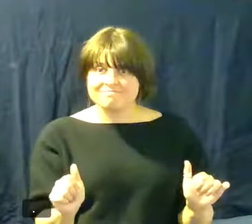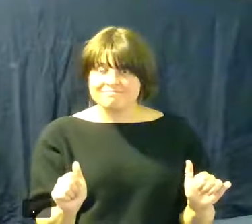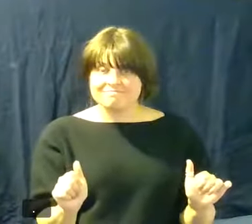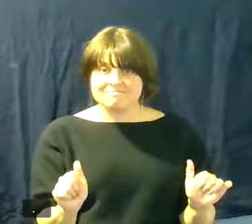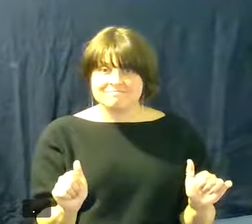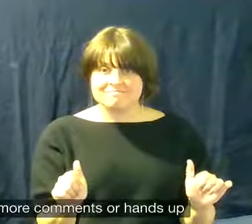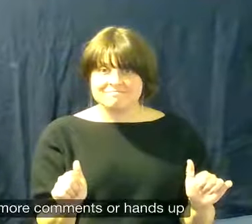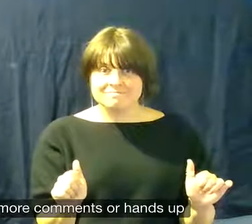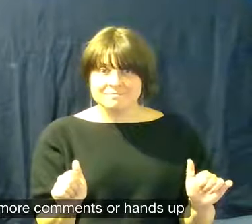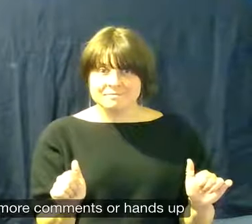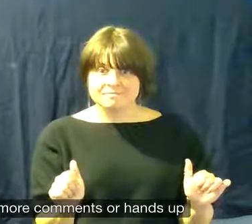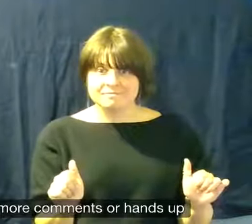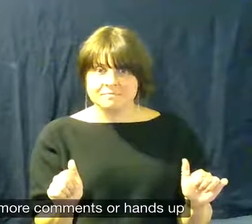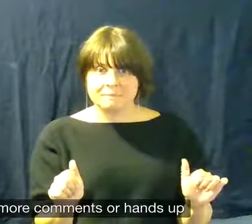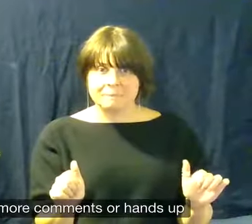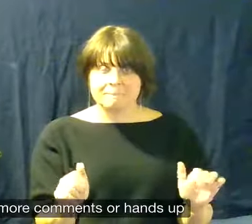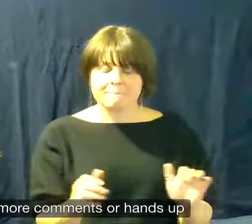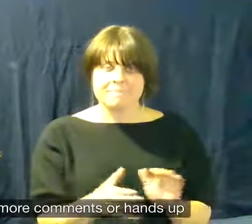I don't have any.